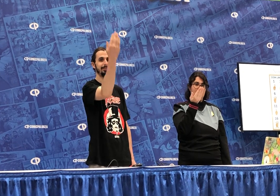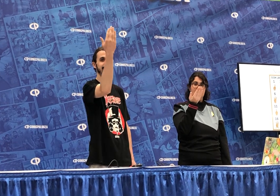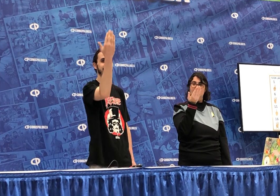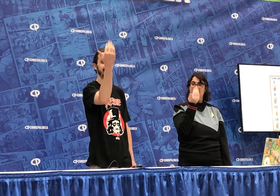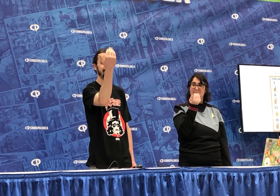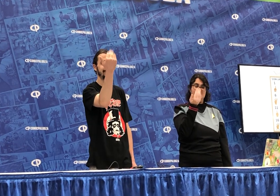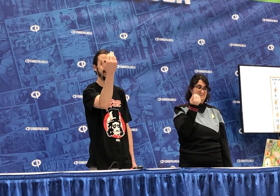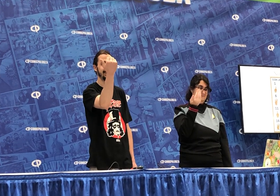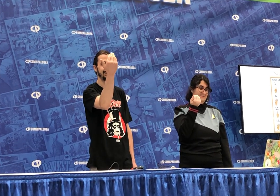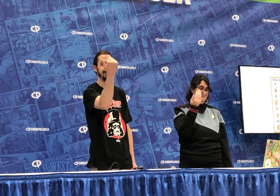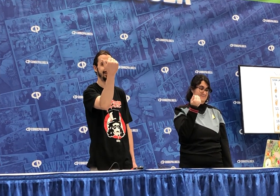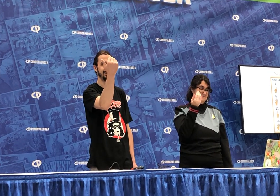15,